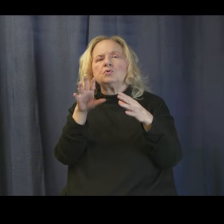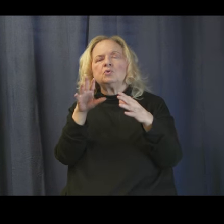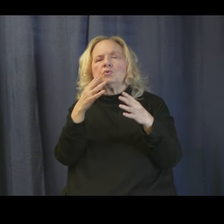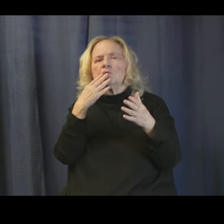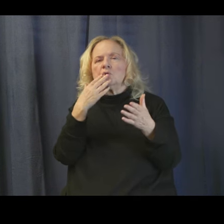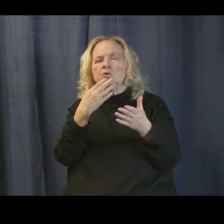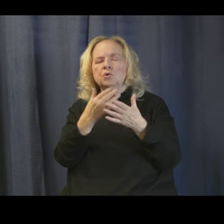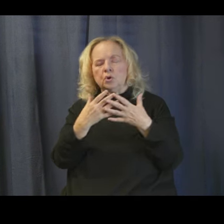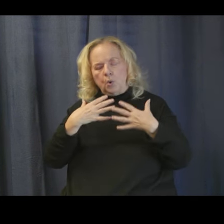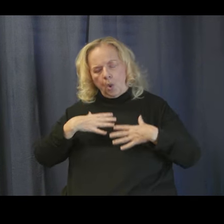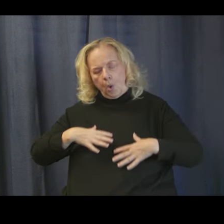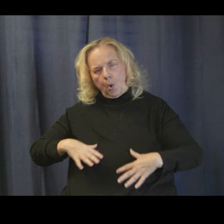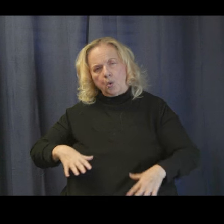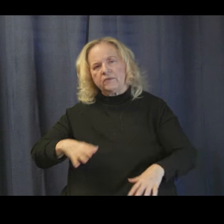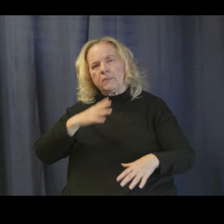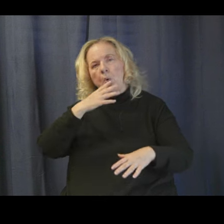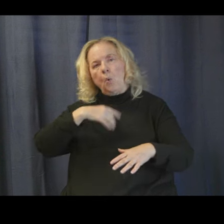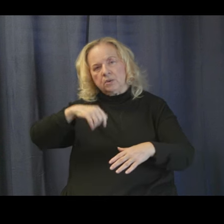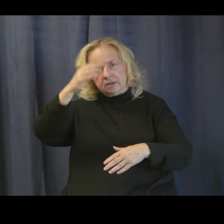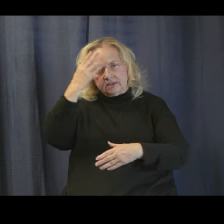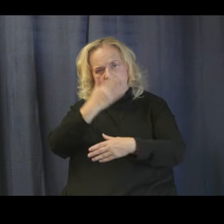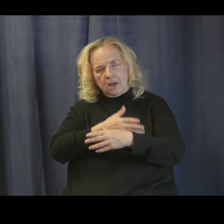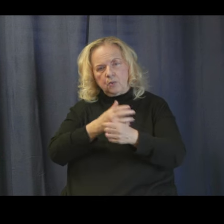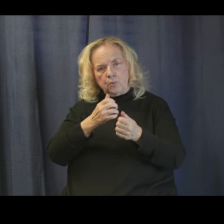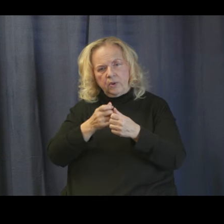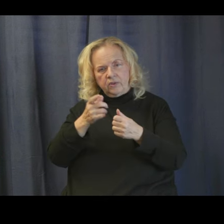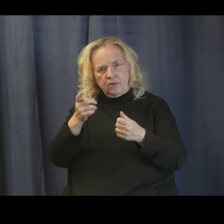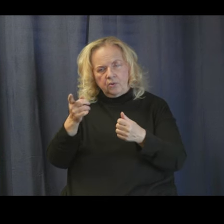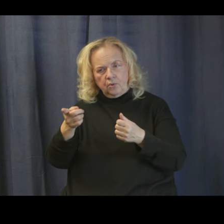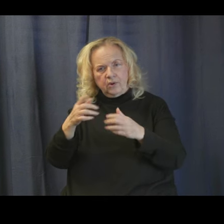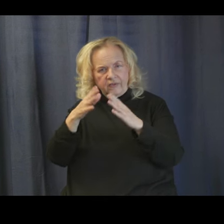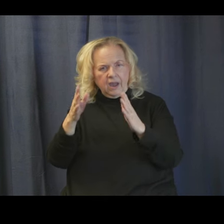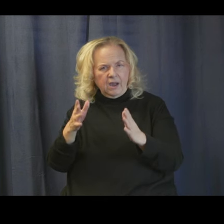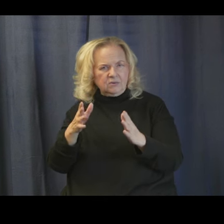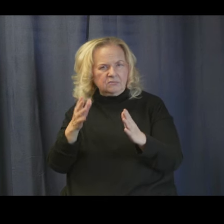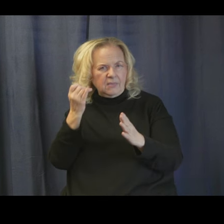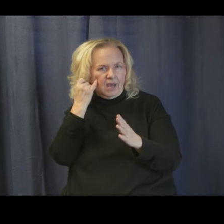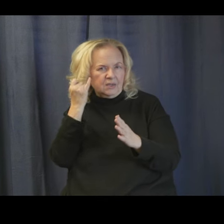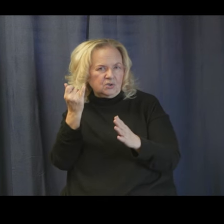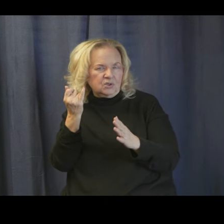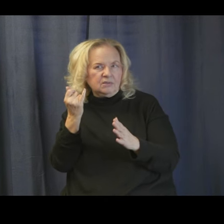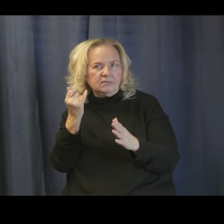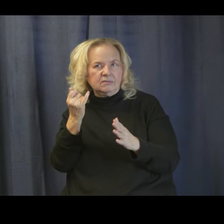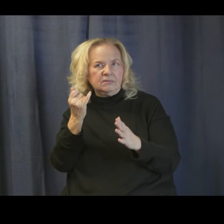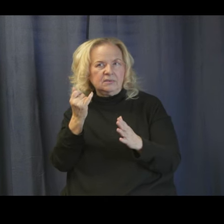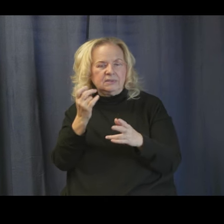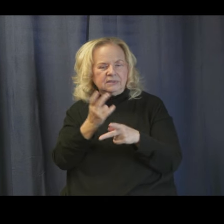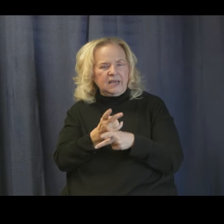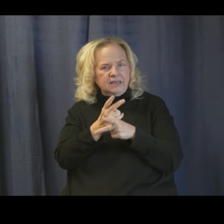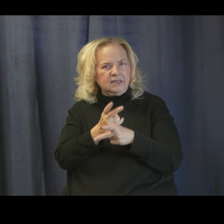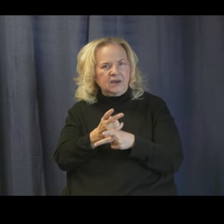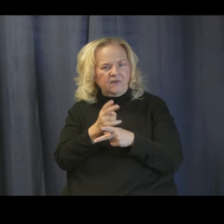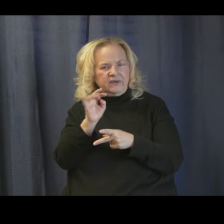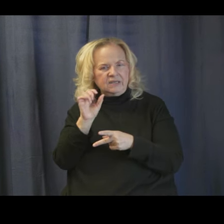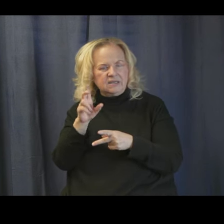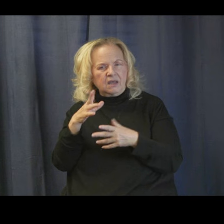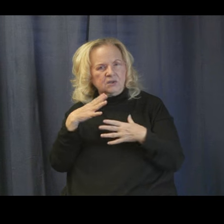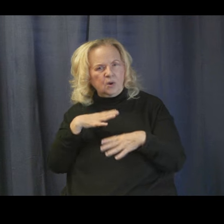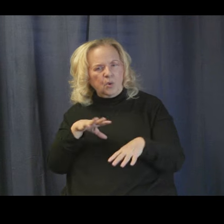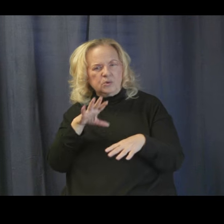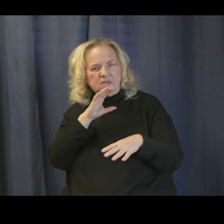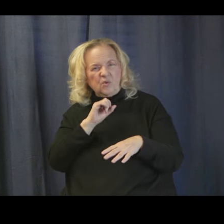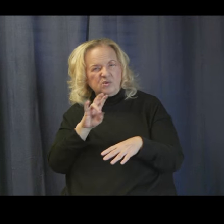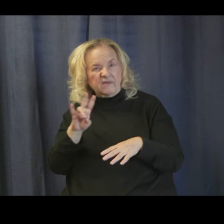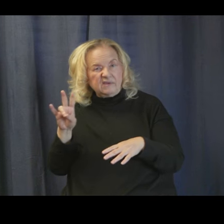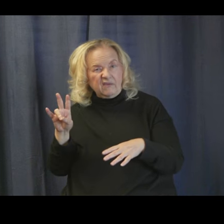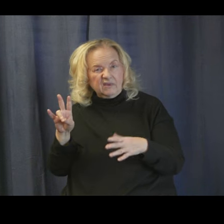some goodly raiment of her oldest son, which were with her in the house. Can you imagine? Here she's still taking care of Esau's clothes, and he's